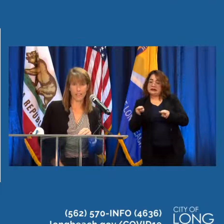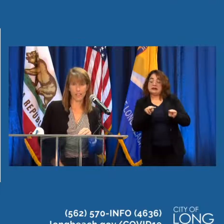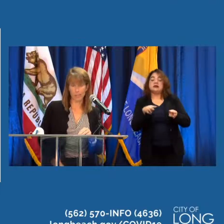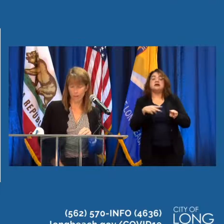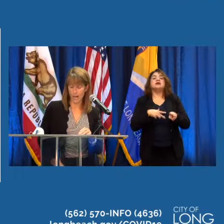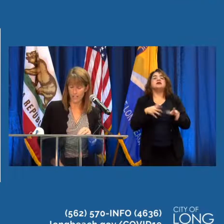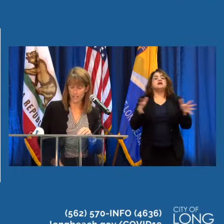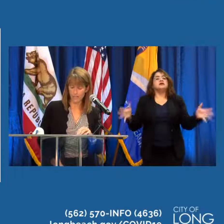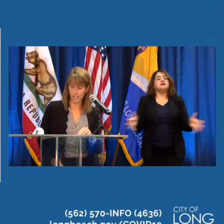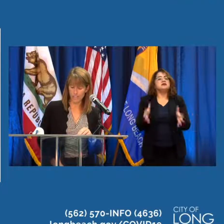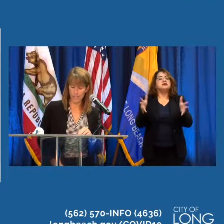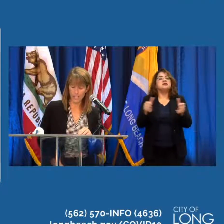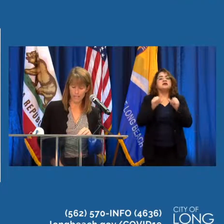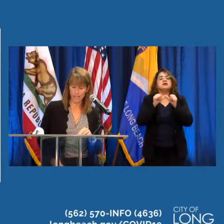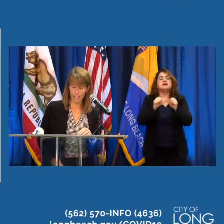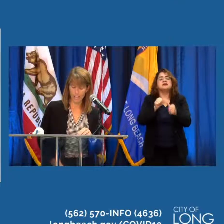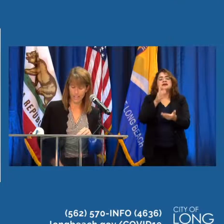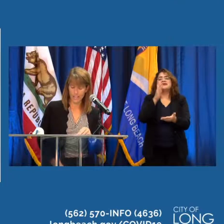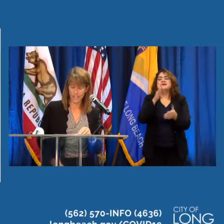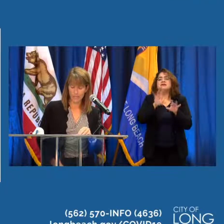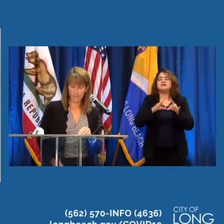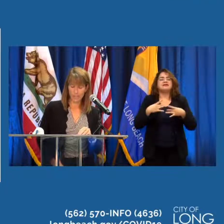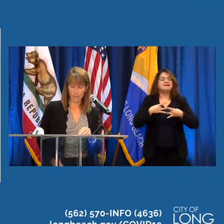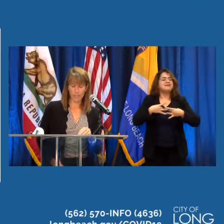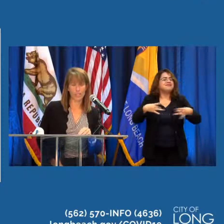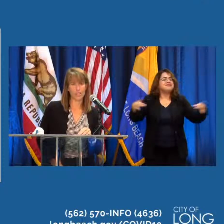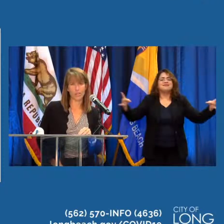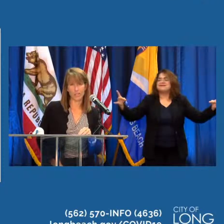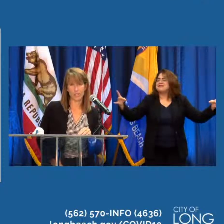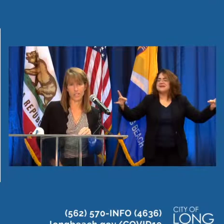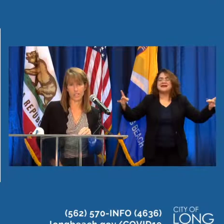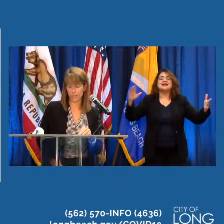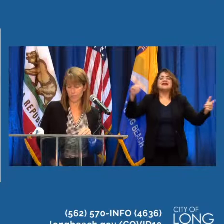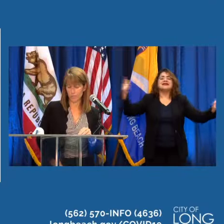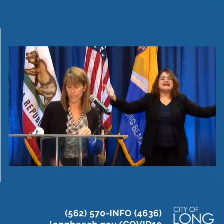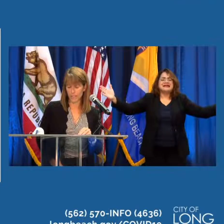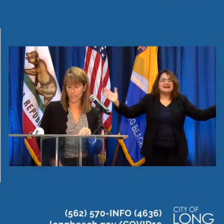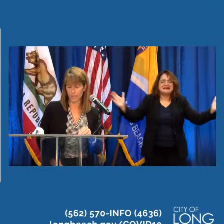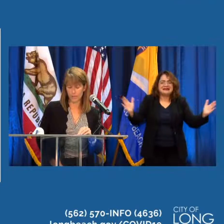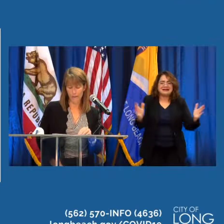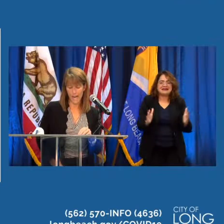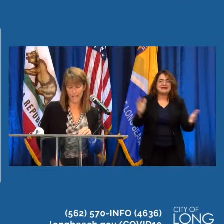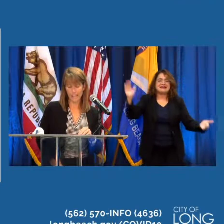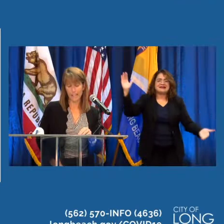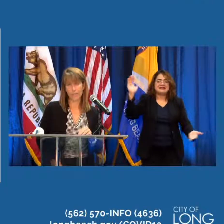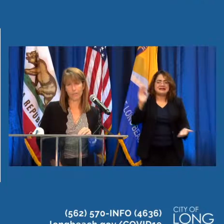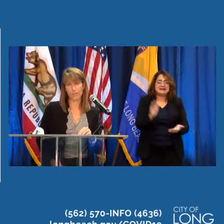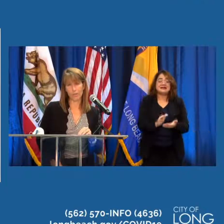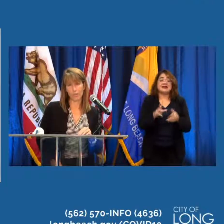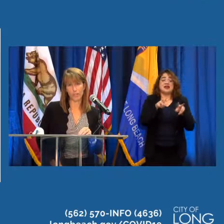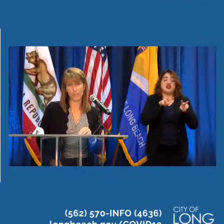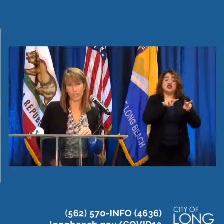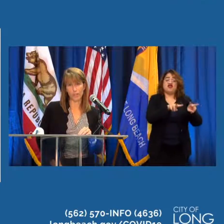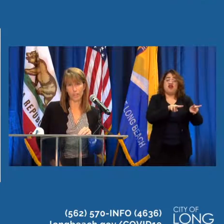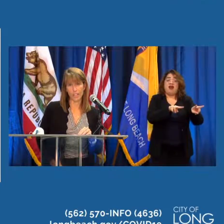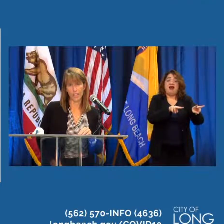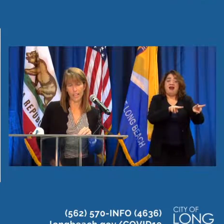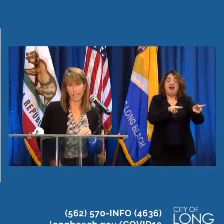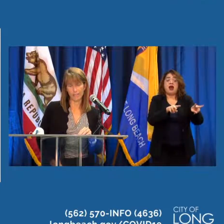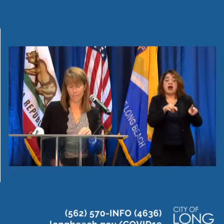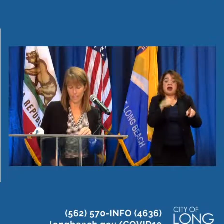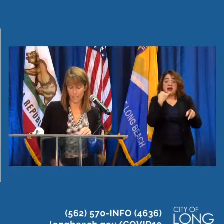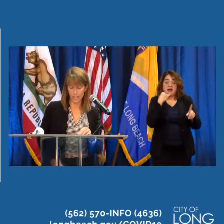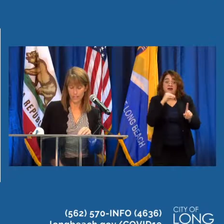taking the necessary precautions to prevent spreading infection, really what we need to do is just continue to really track and really focus on